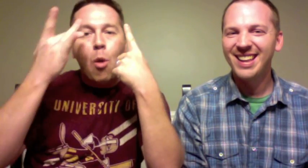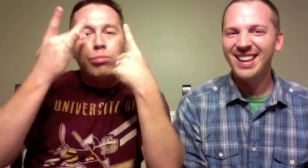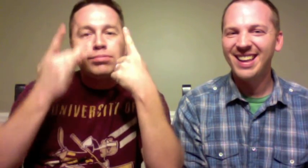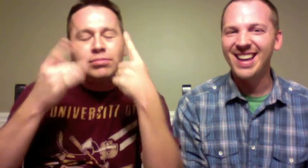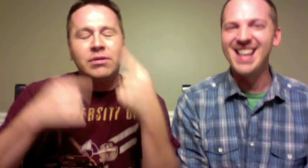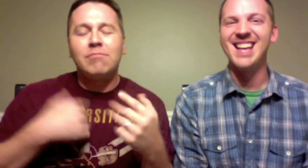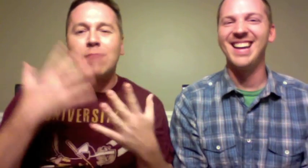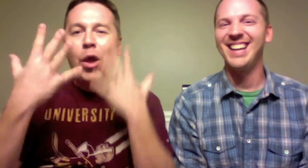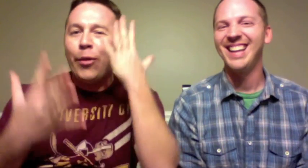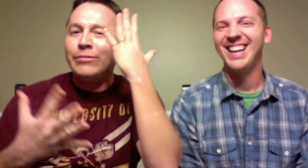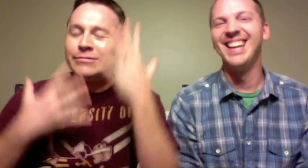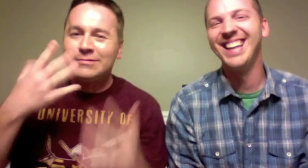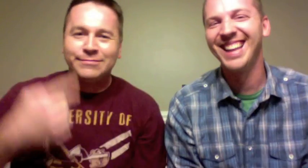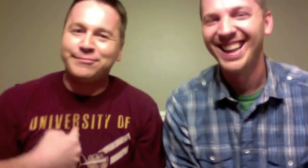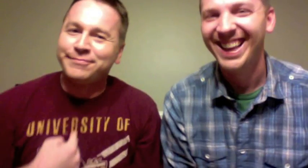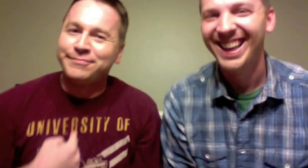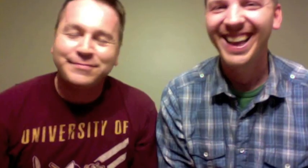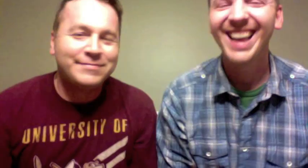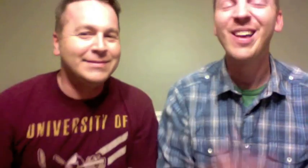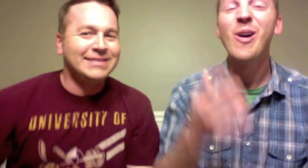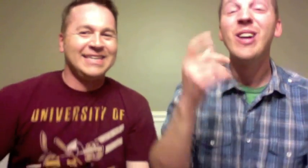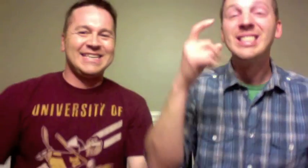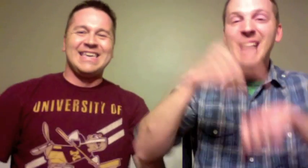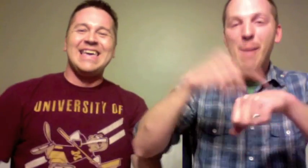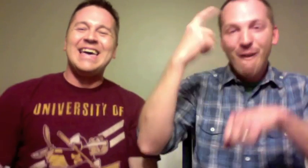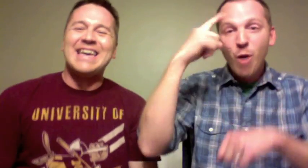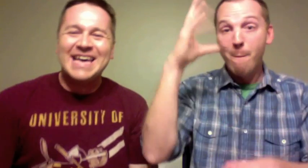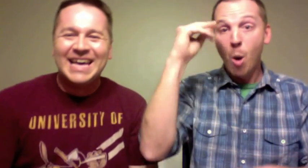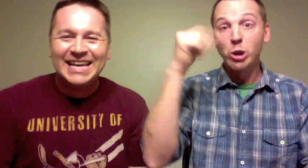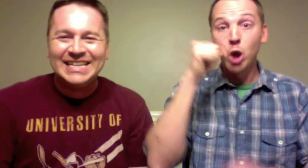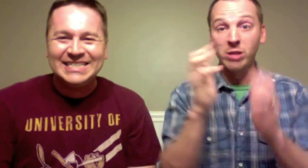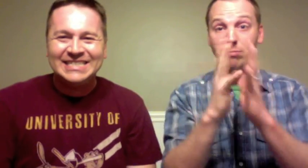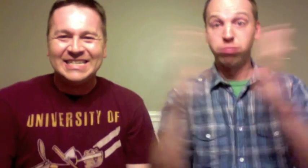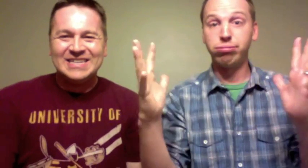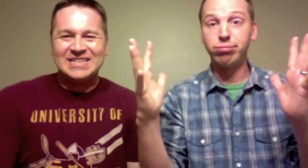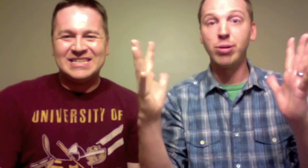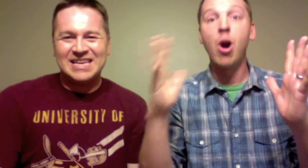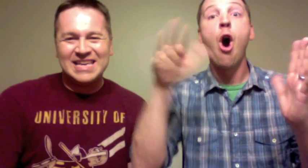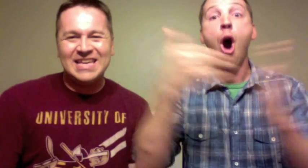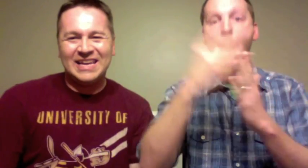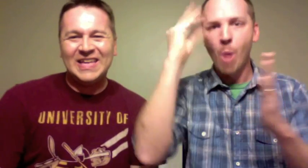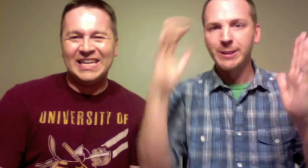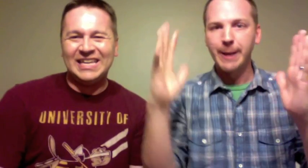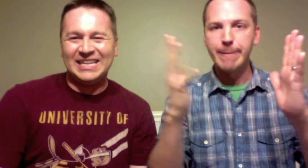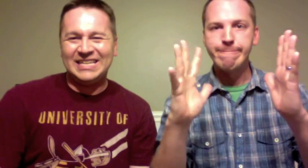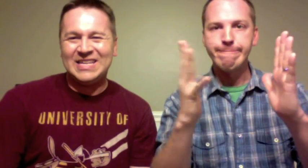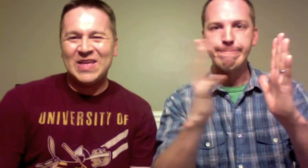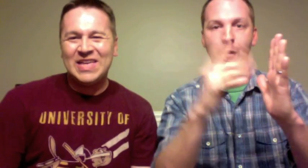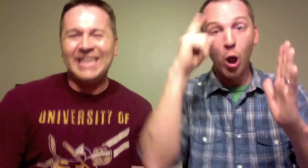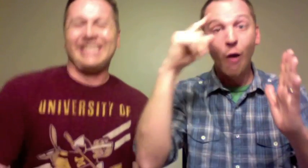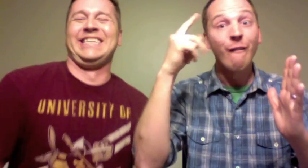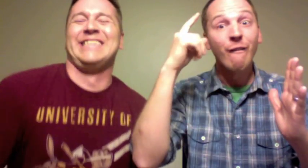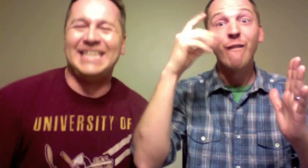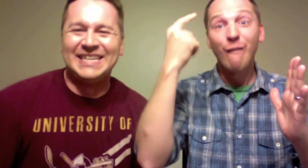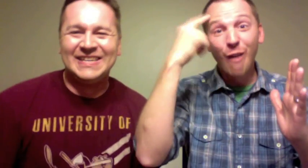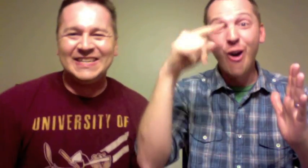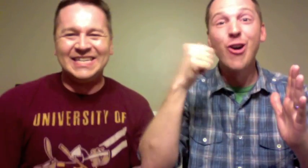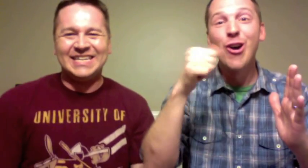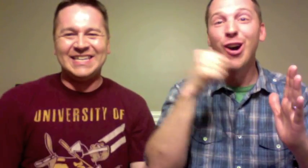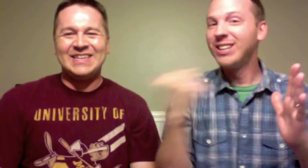glass eye and one none. I was so embarrassed, like a Oh. pirate. Yeah, you know, when it was time for the snowball where the boys go on one side and the girls go on the other side, and the guys look for the girls and, you know,